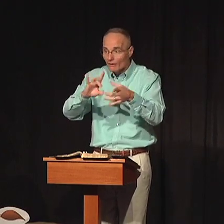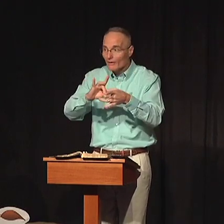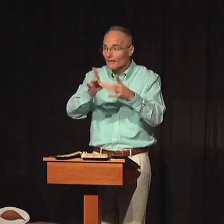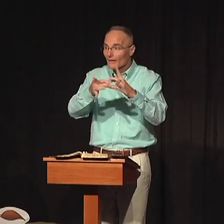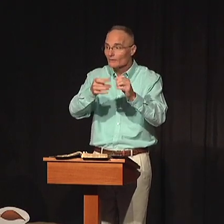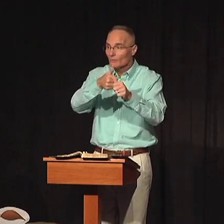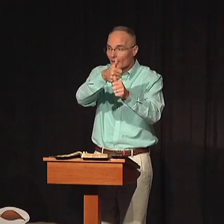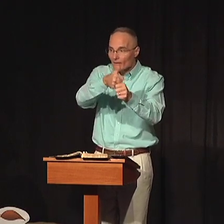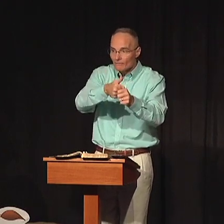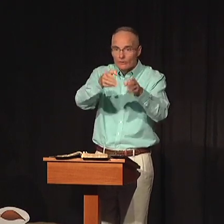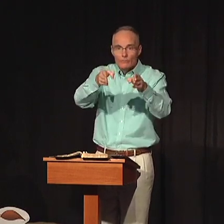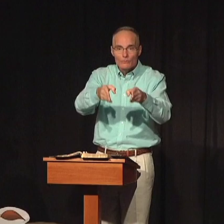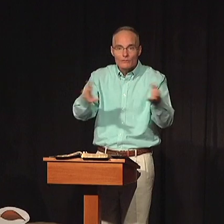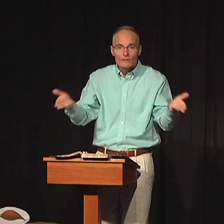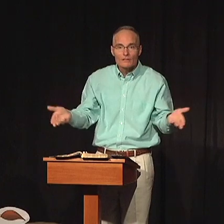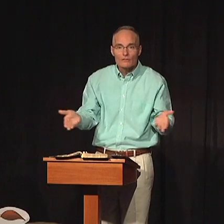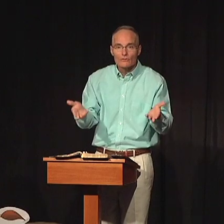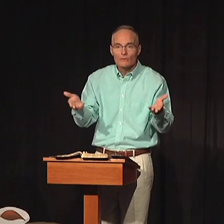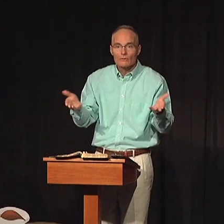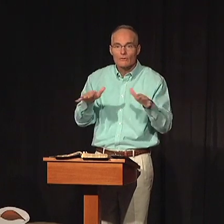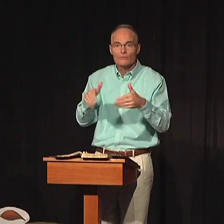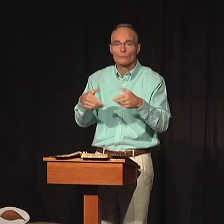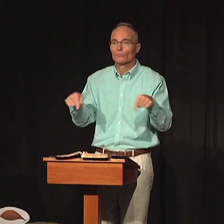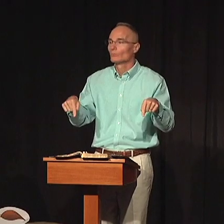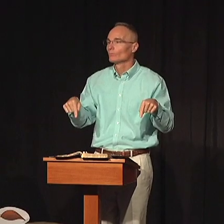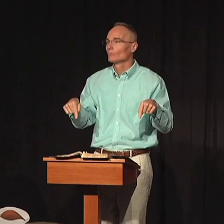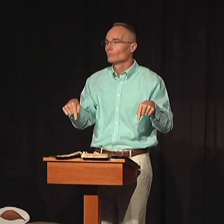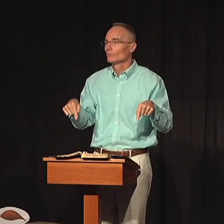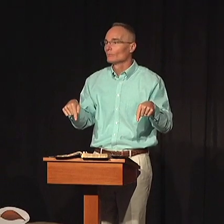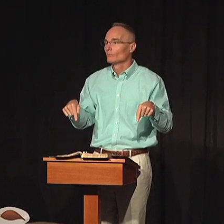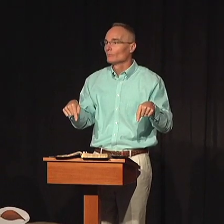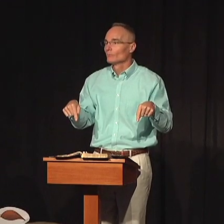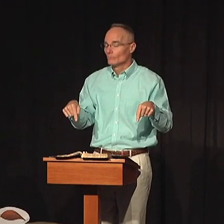You are connected with every person here in this room.